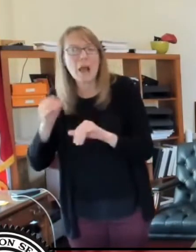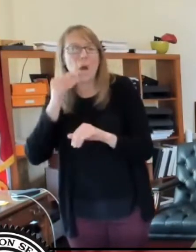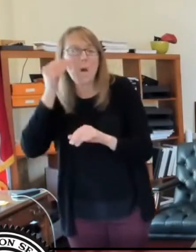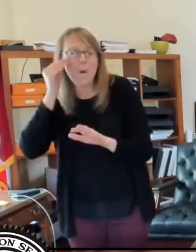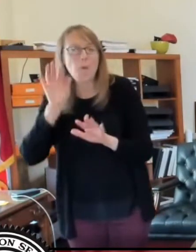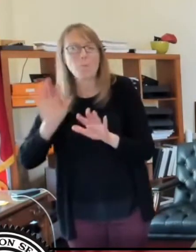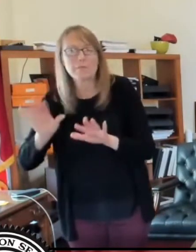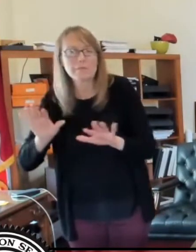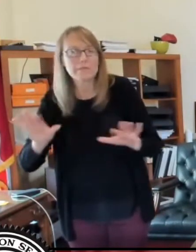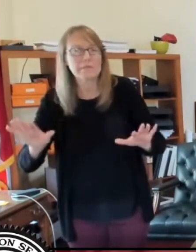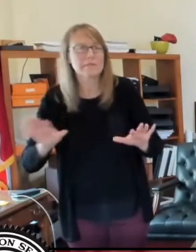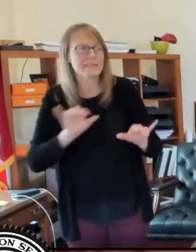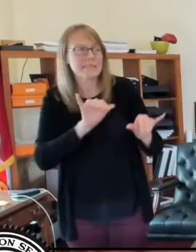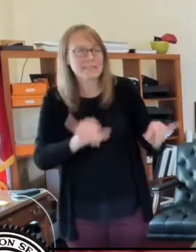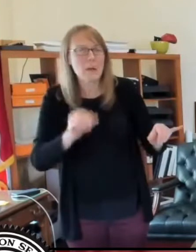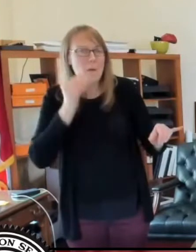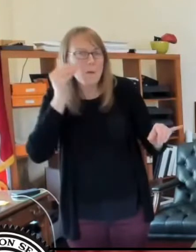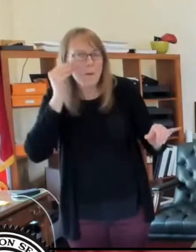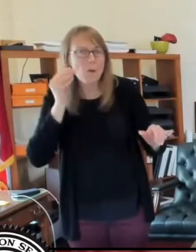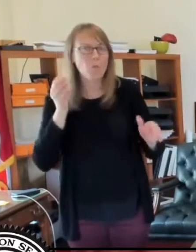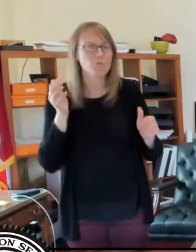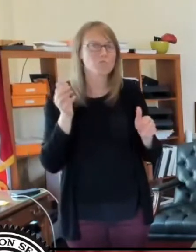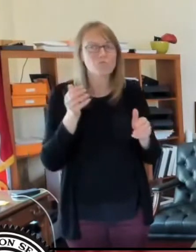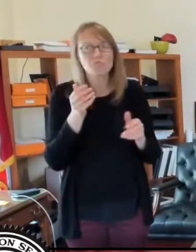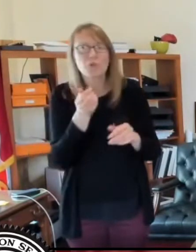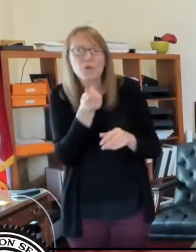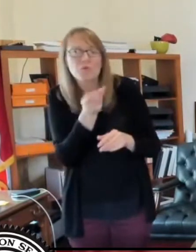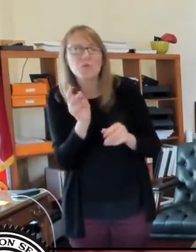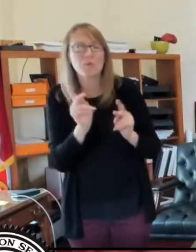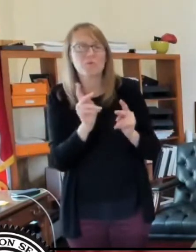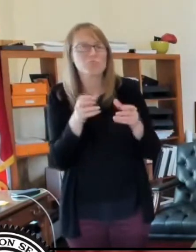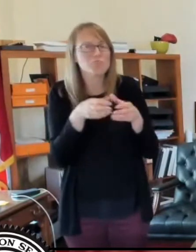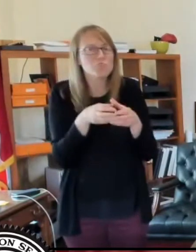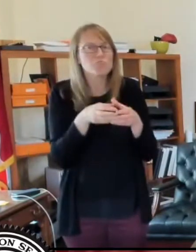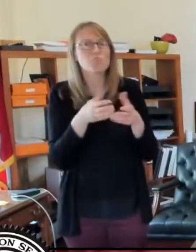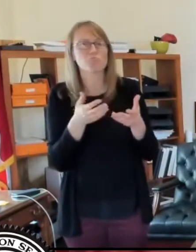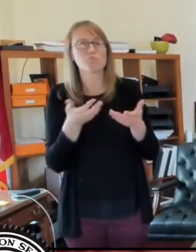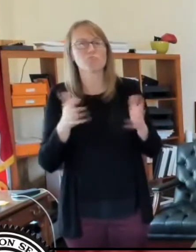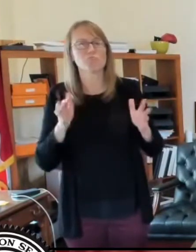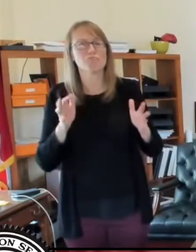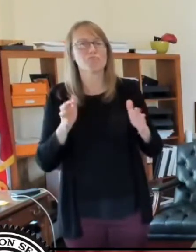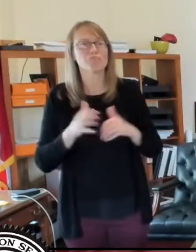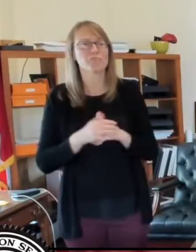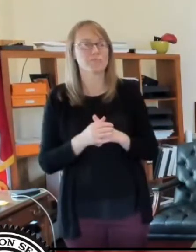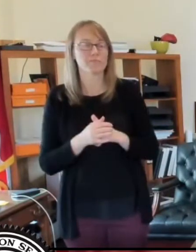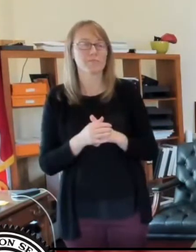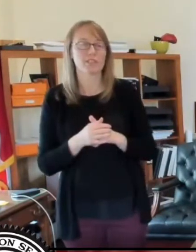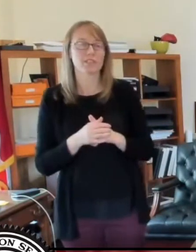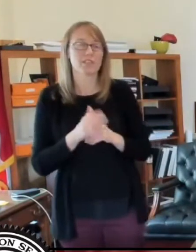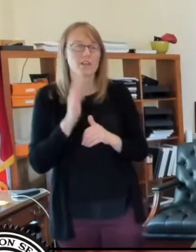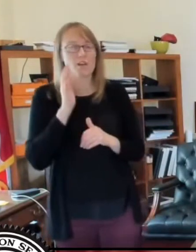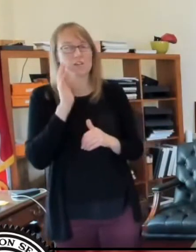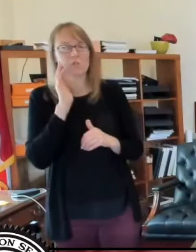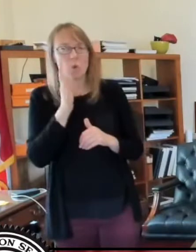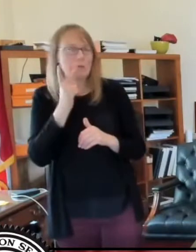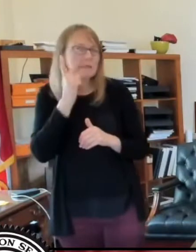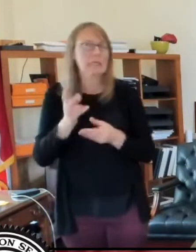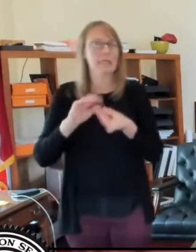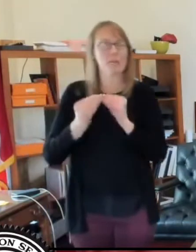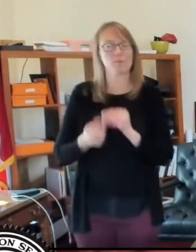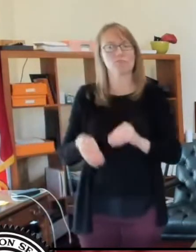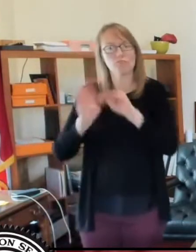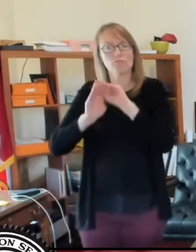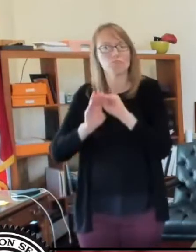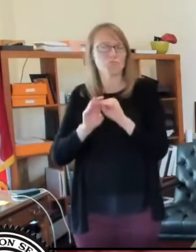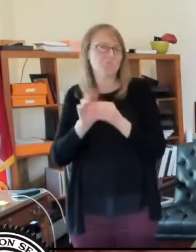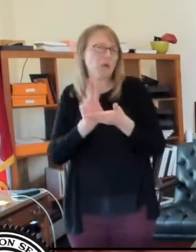this week if we see that surge within a surge. So. Question about hospital